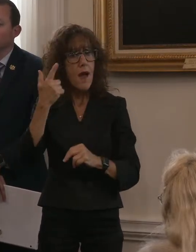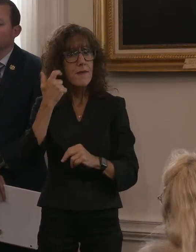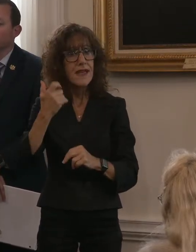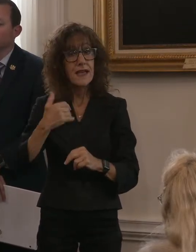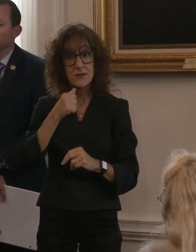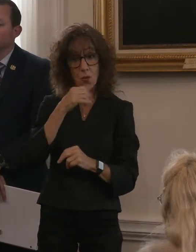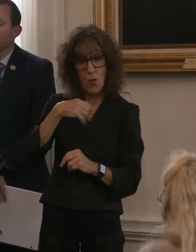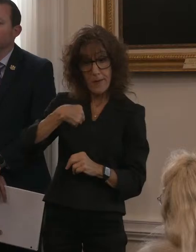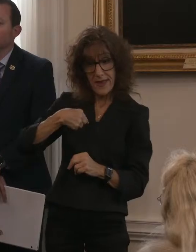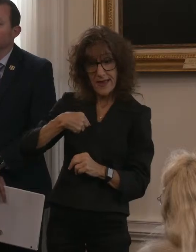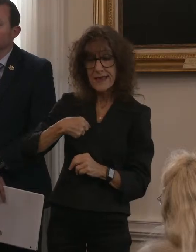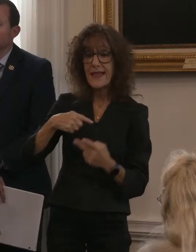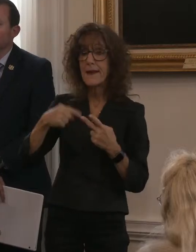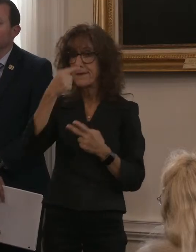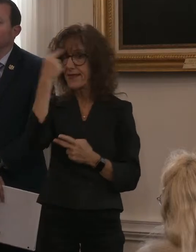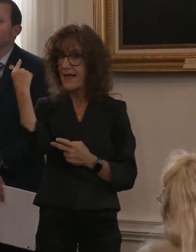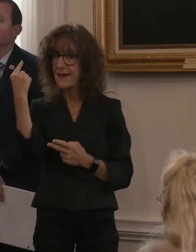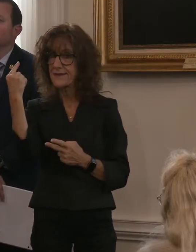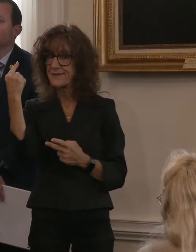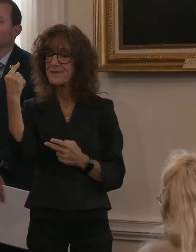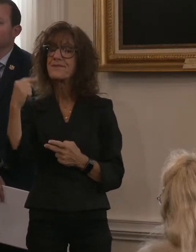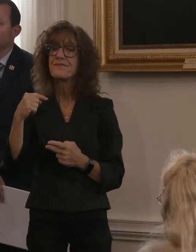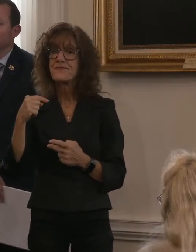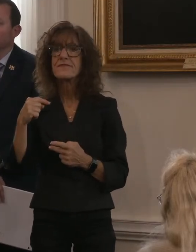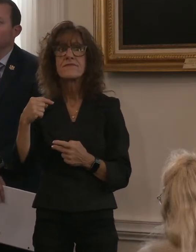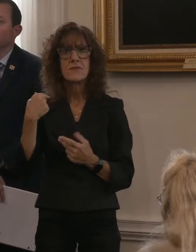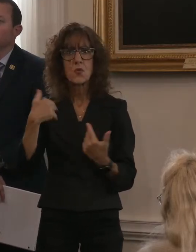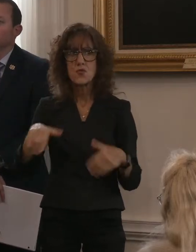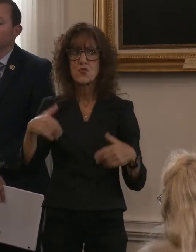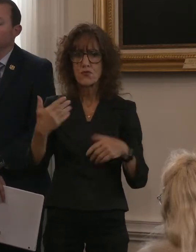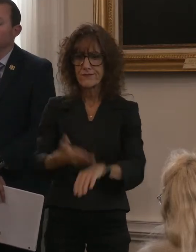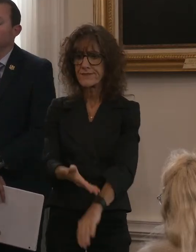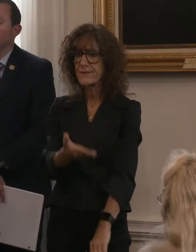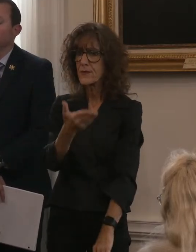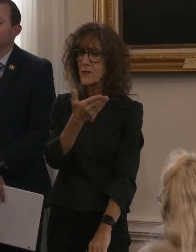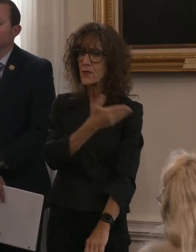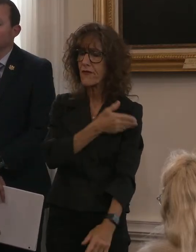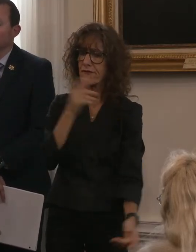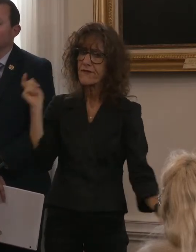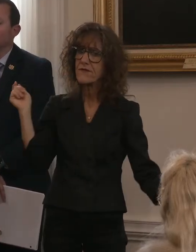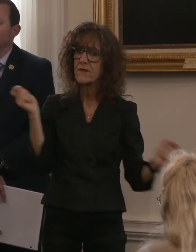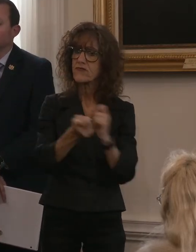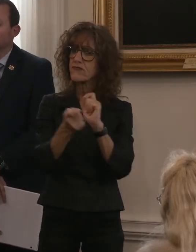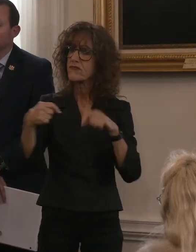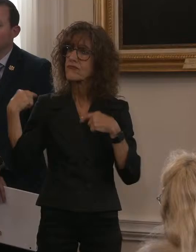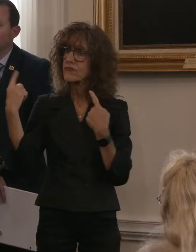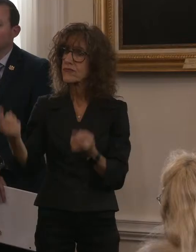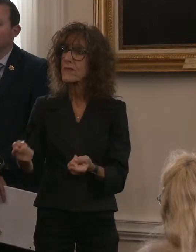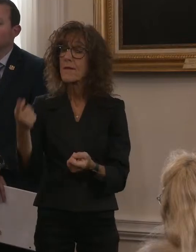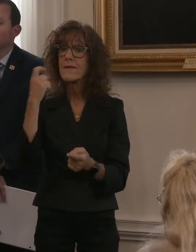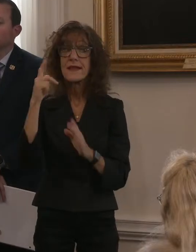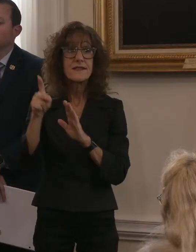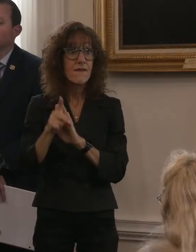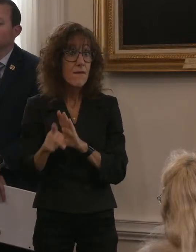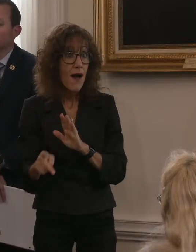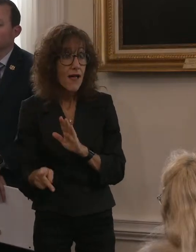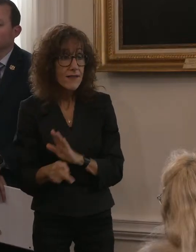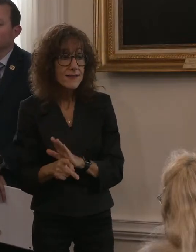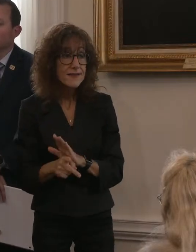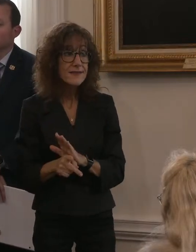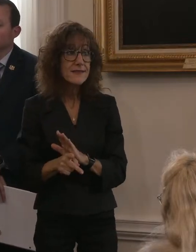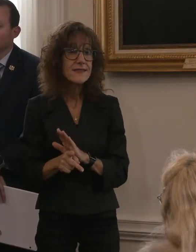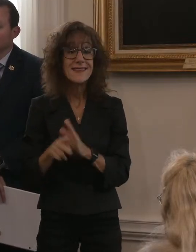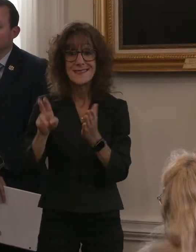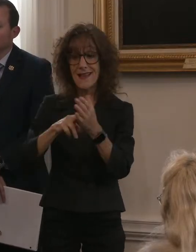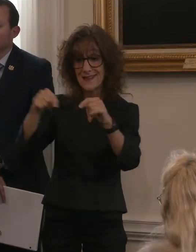gender. We've come a long way since these times because of policies signed